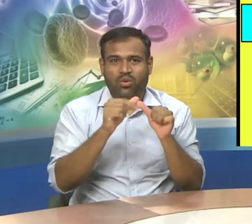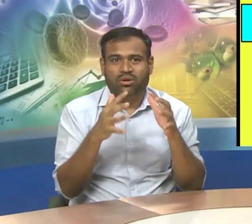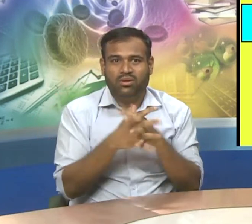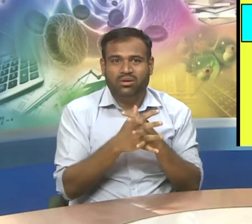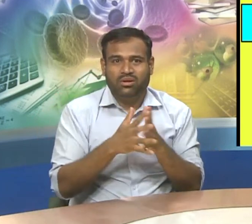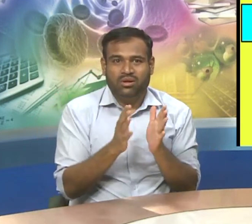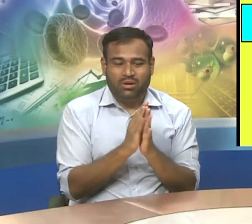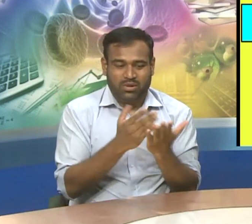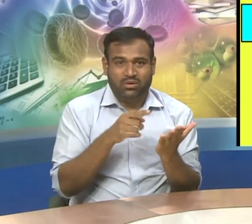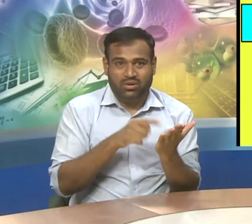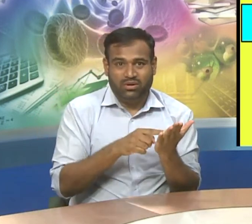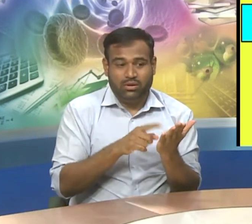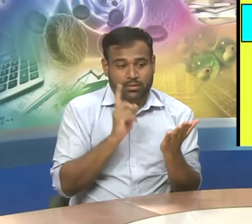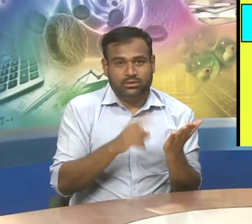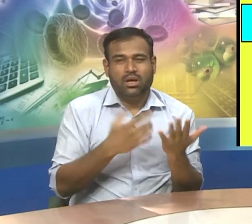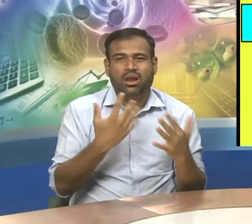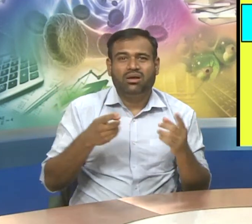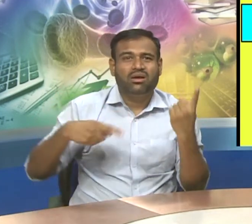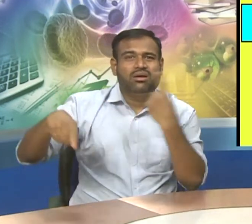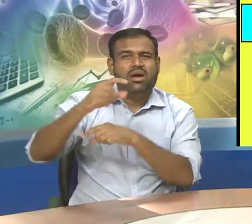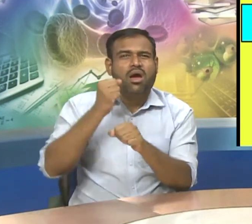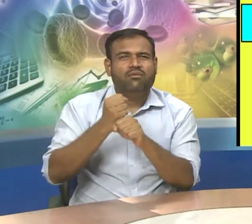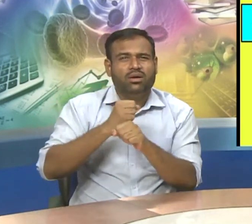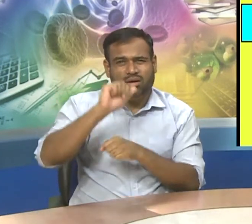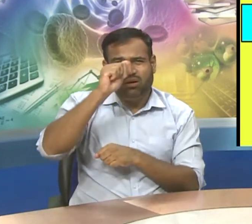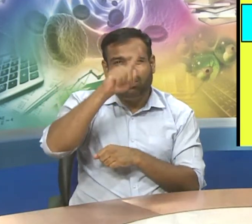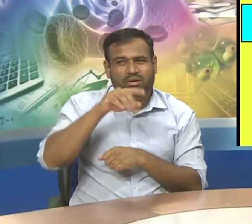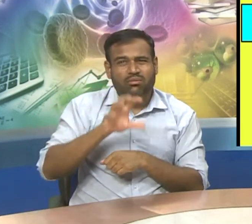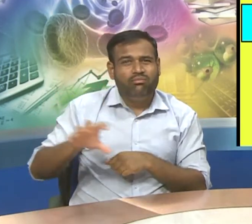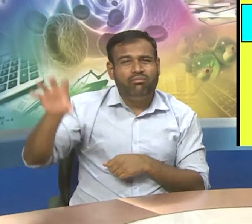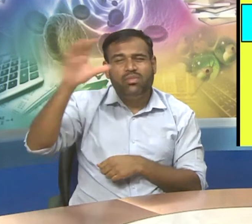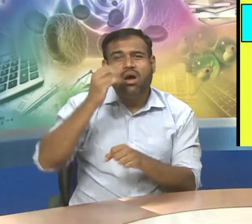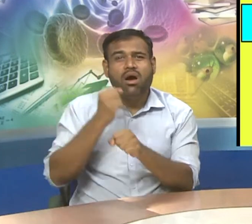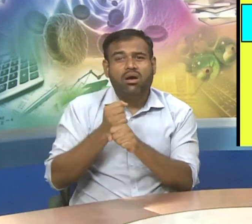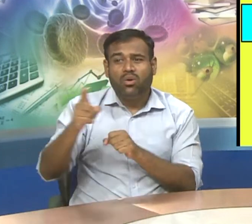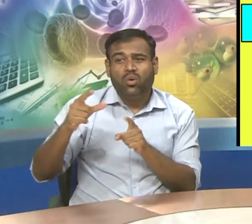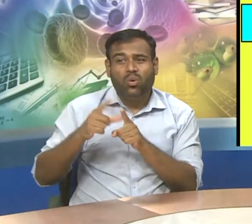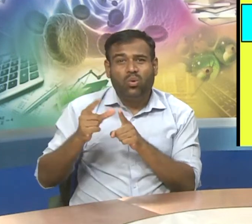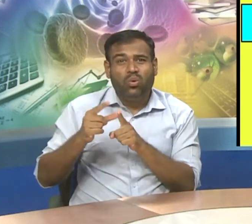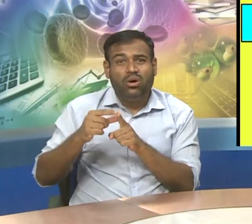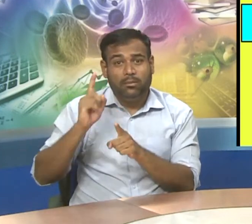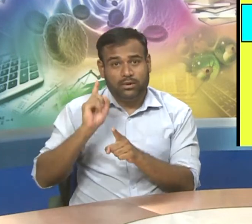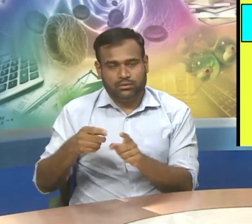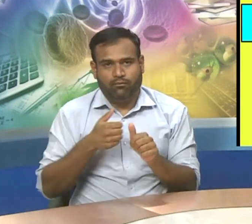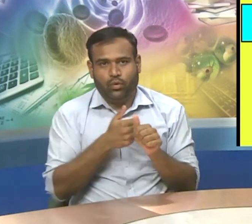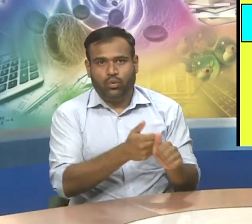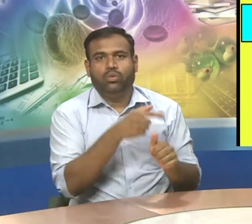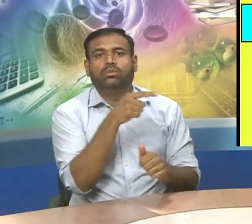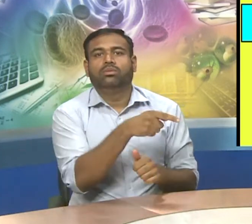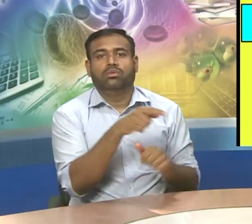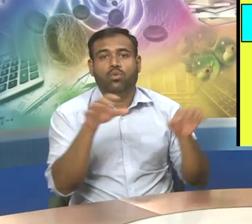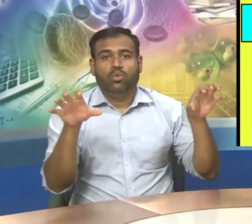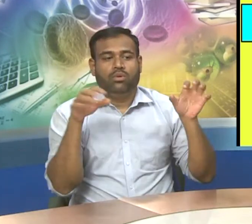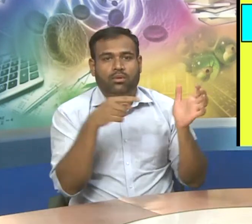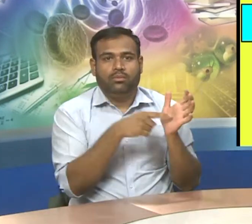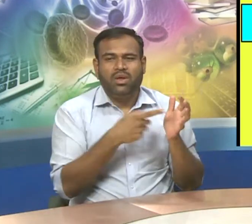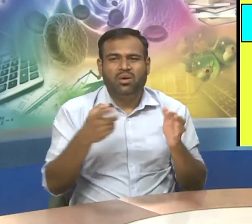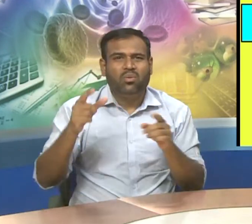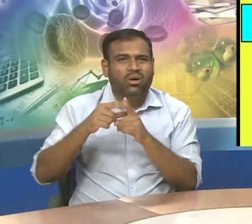This word is constitutional machinery. It is the body of the elected government which must conduct